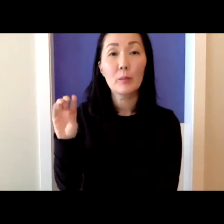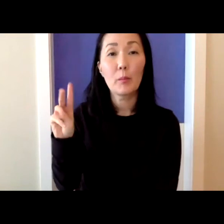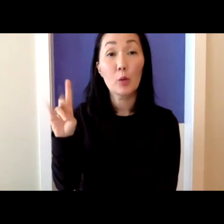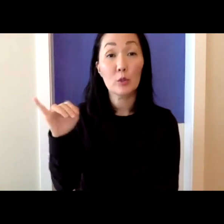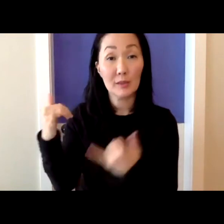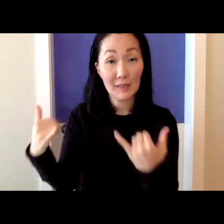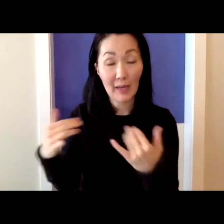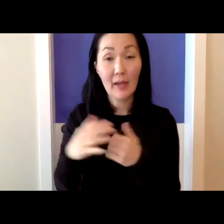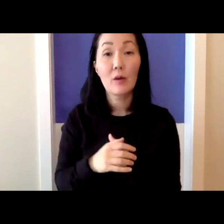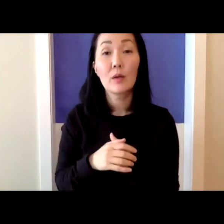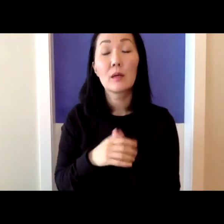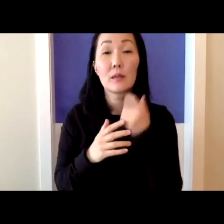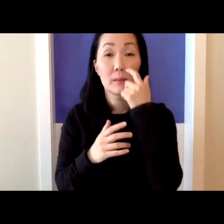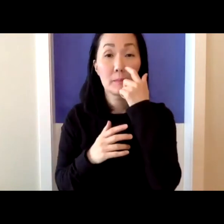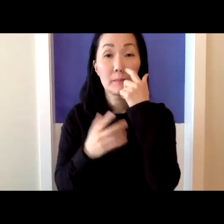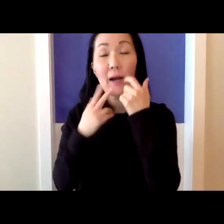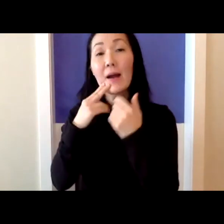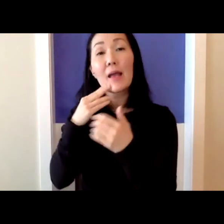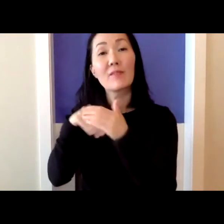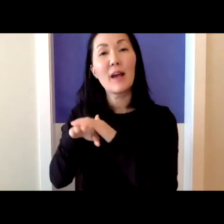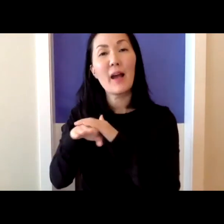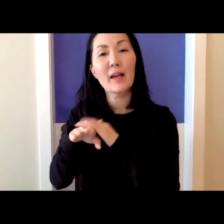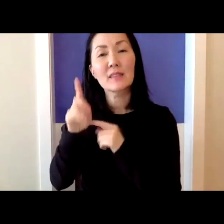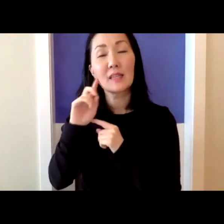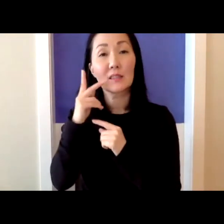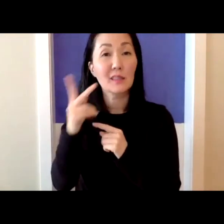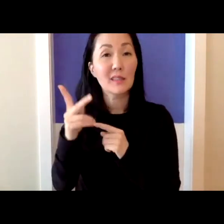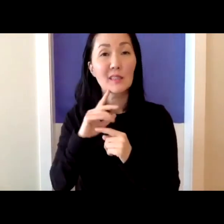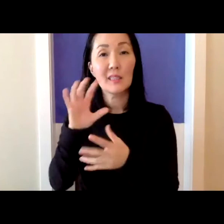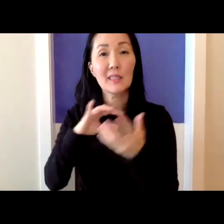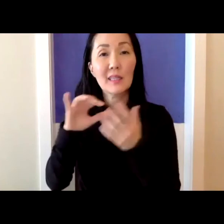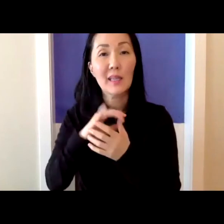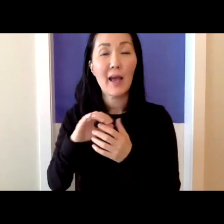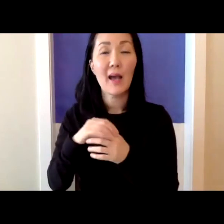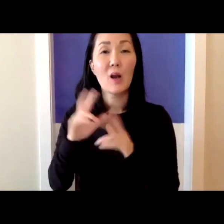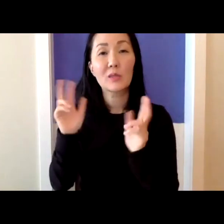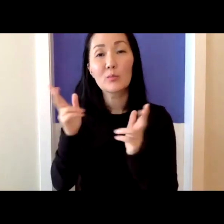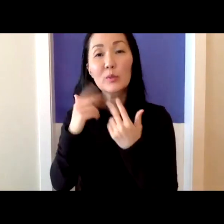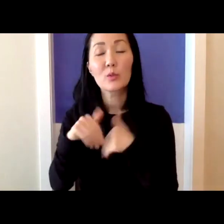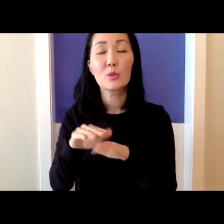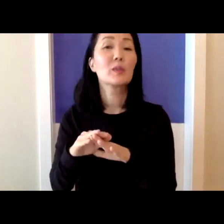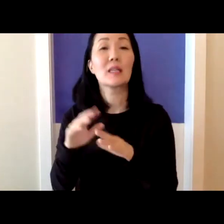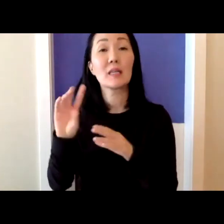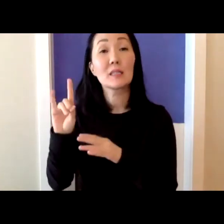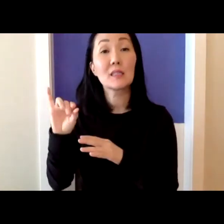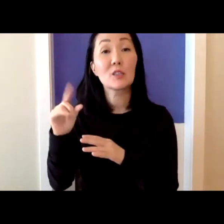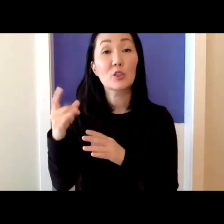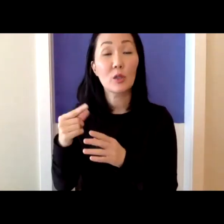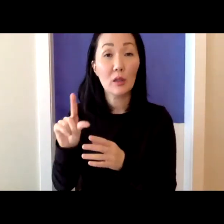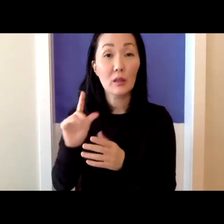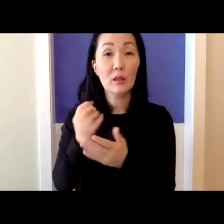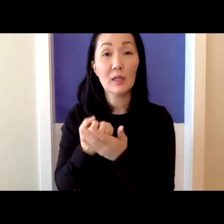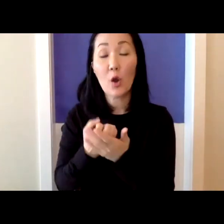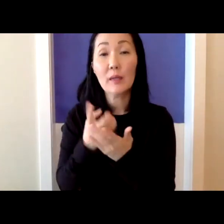had a backstage pass to the rise of cloud computing and the digital economy and the impacts they're having on our world and